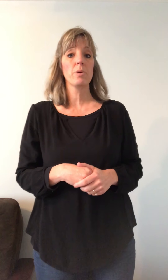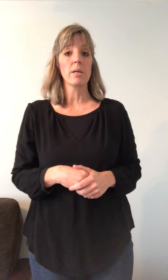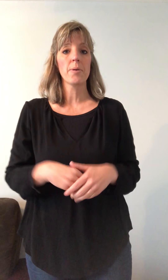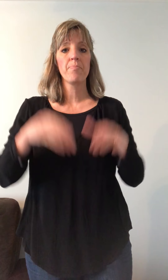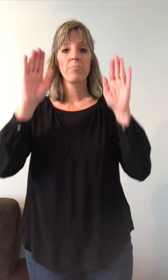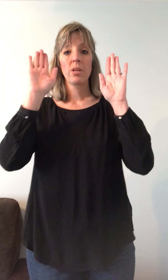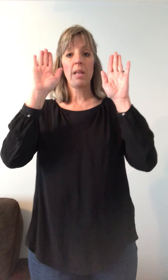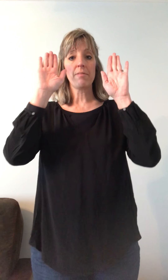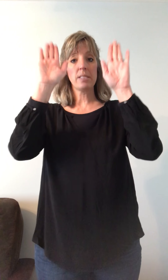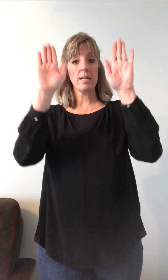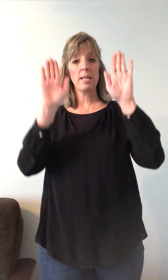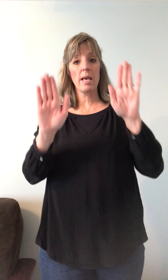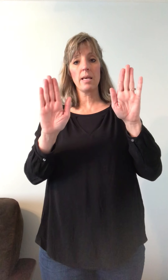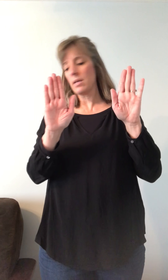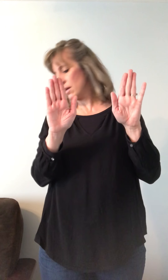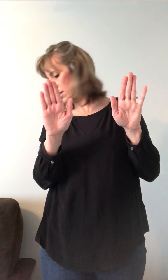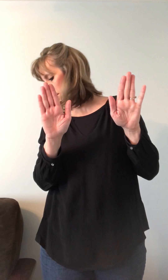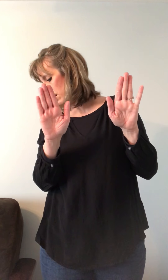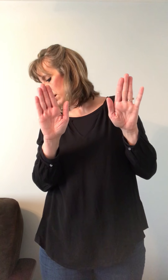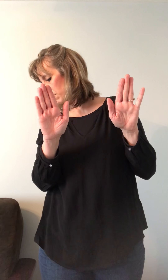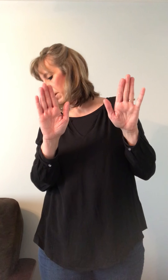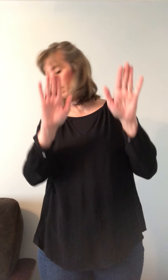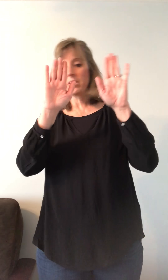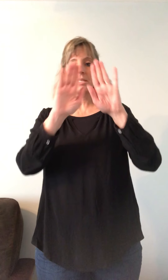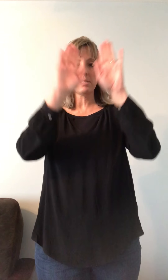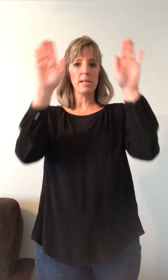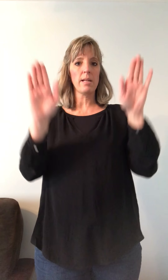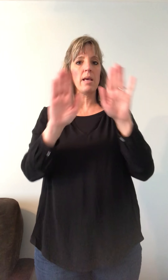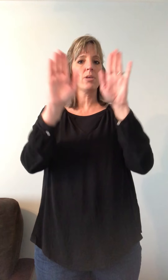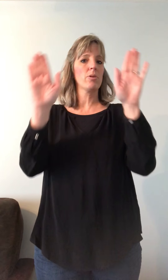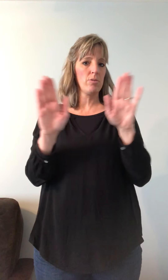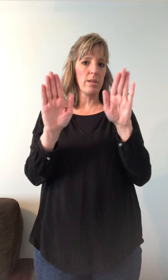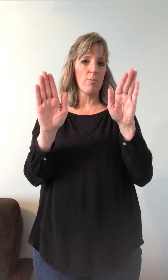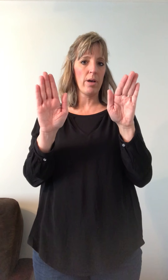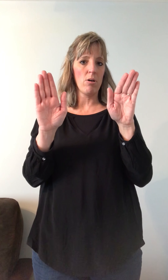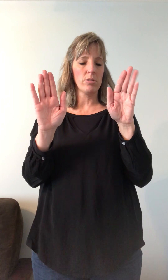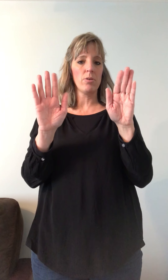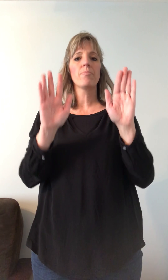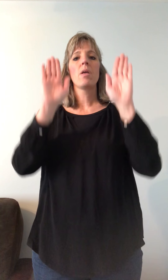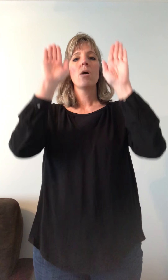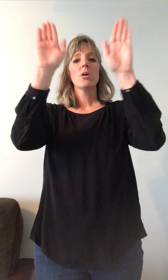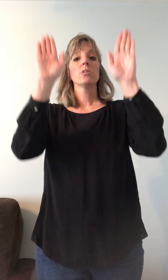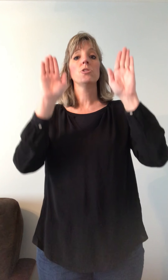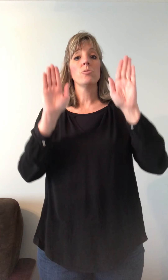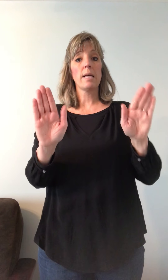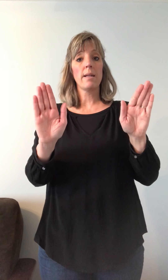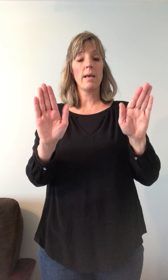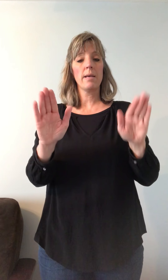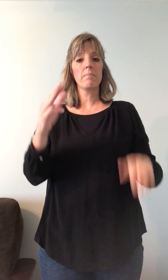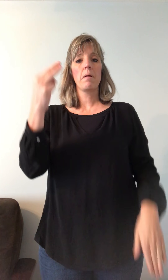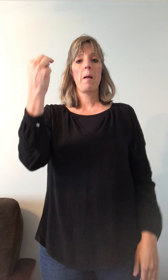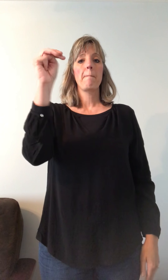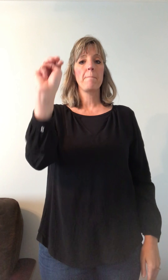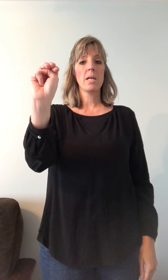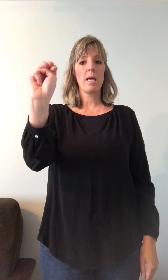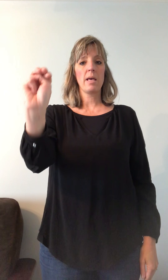week. You'd have Sunday in the pamphlet. It says Sunday. You can do it that way also. You do Sunday. Mondays,